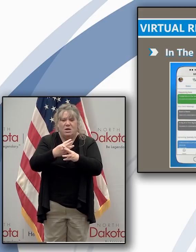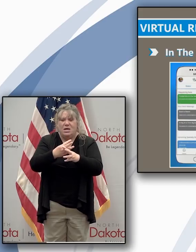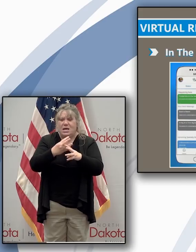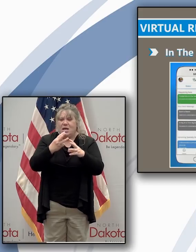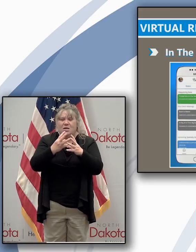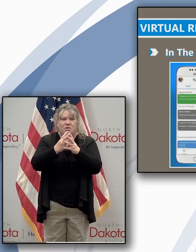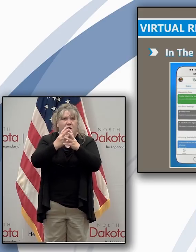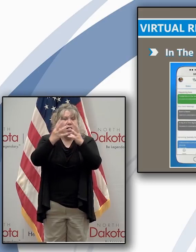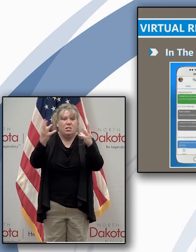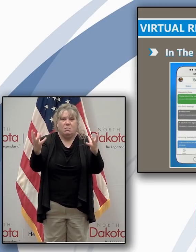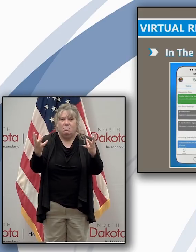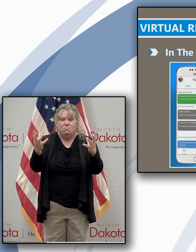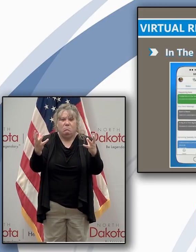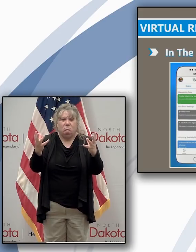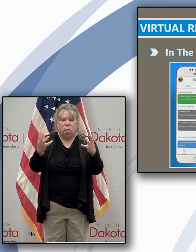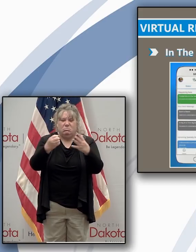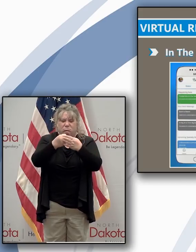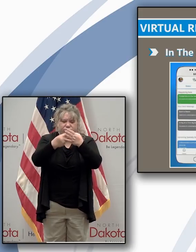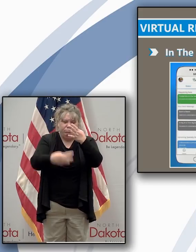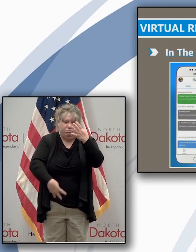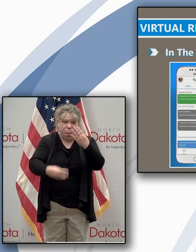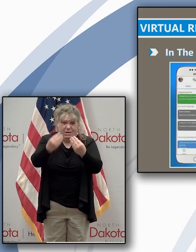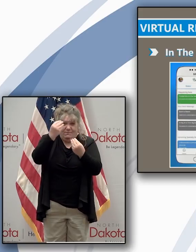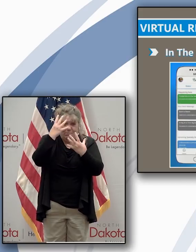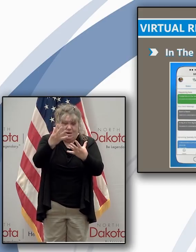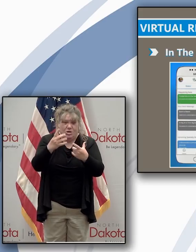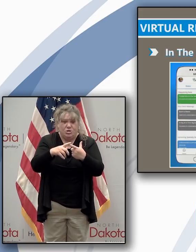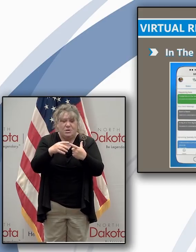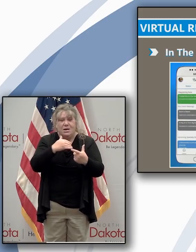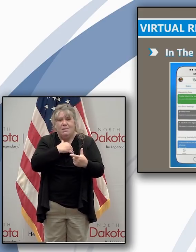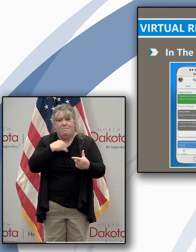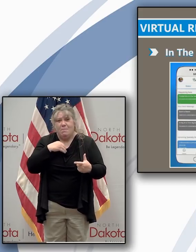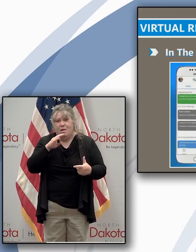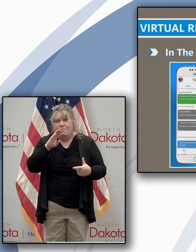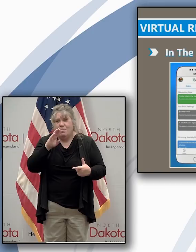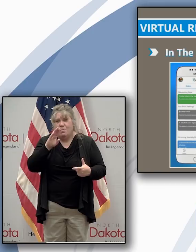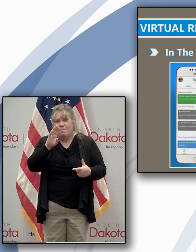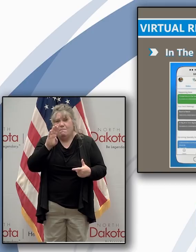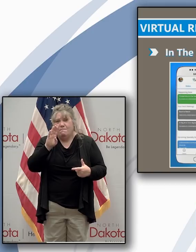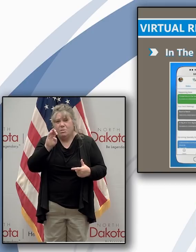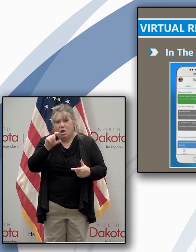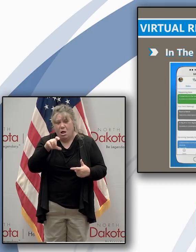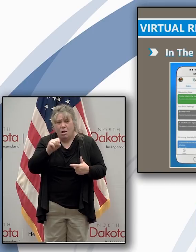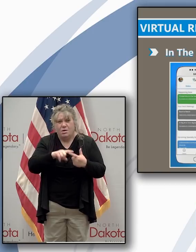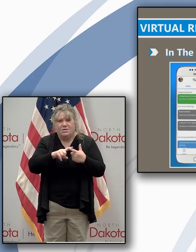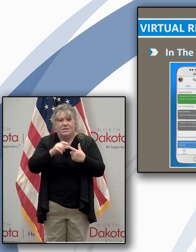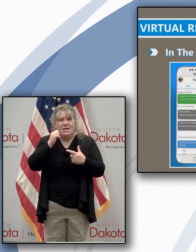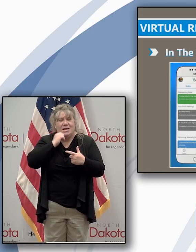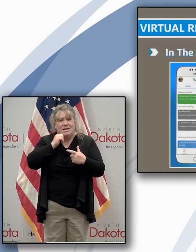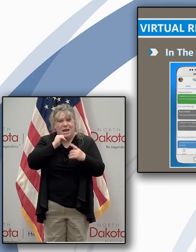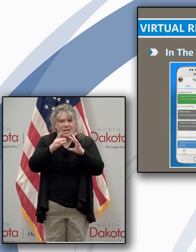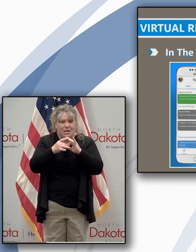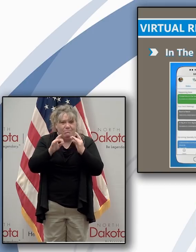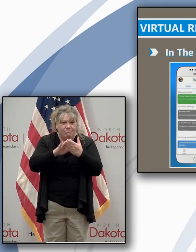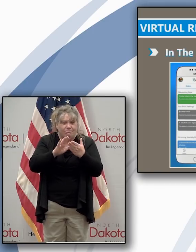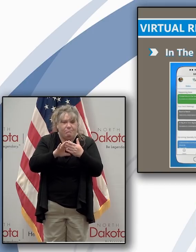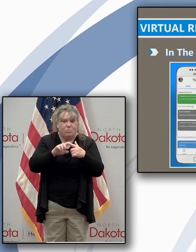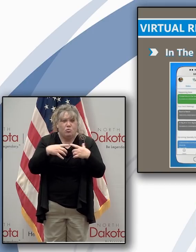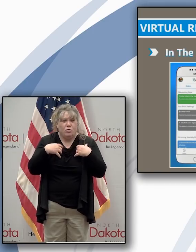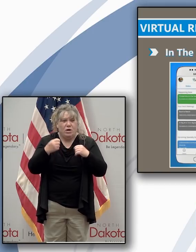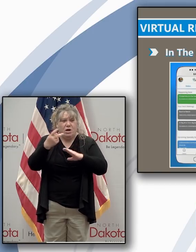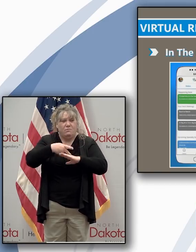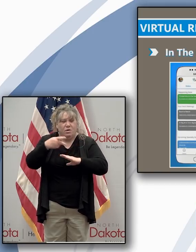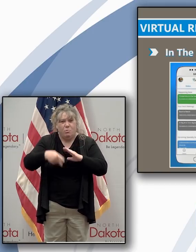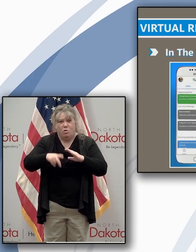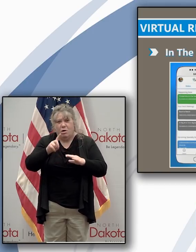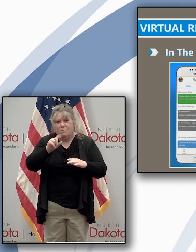content and information, member blogs, daily affirmations to expert content, a recovery program